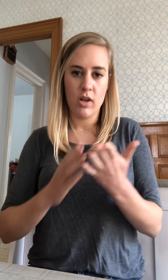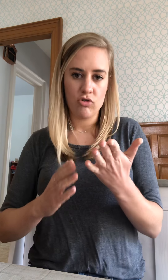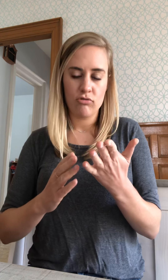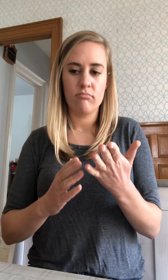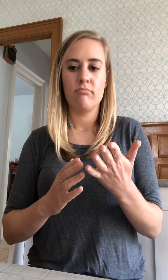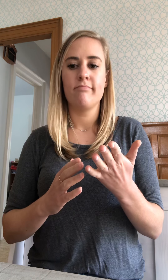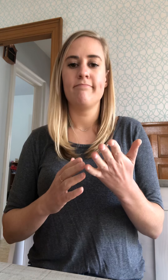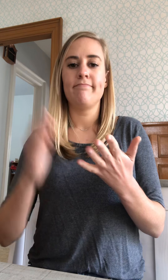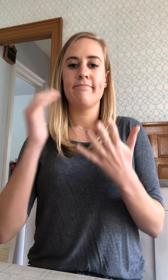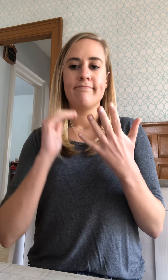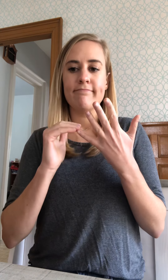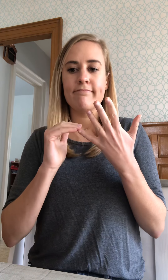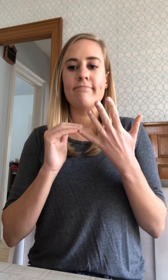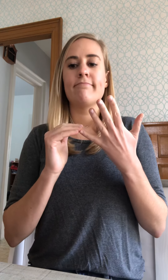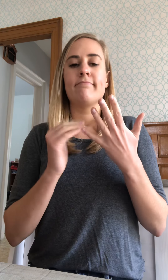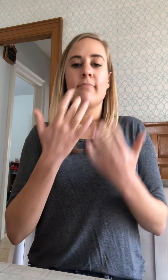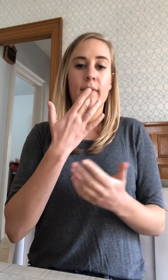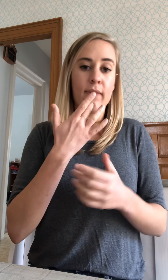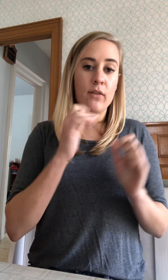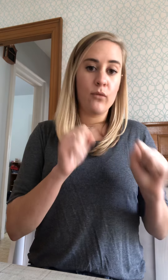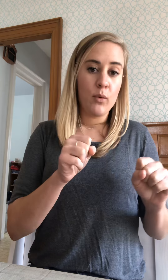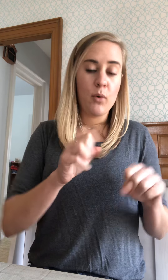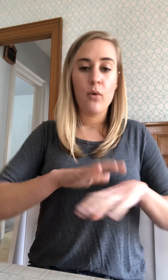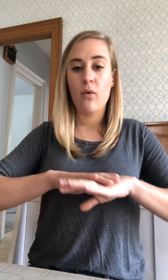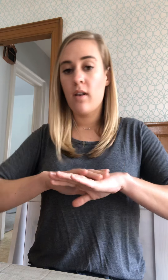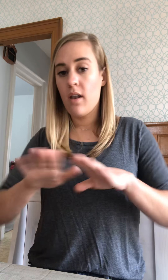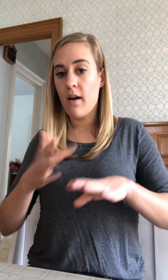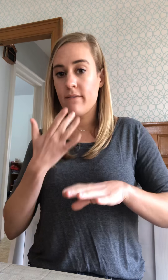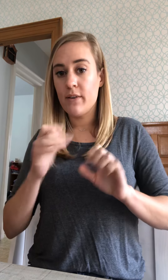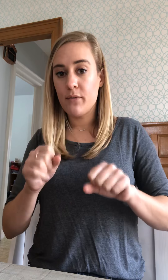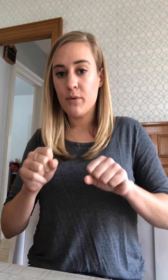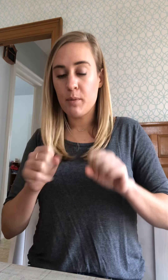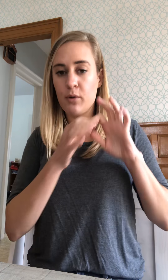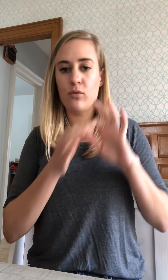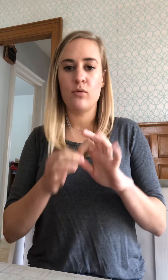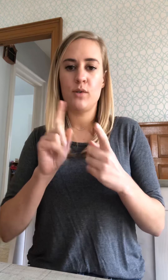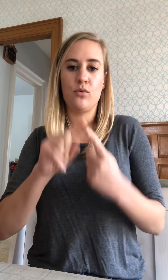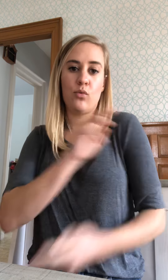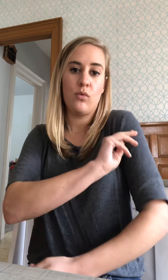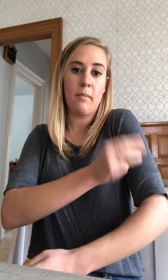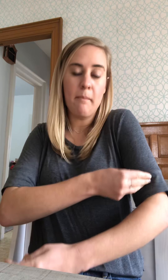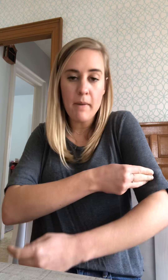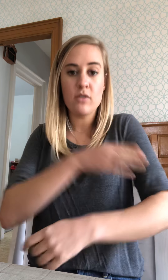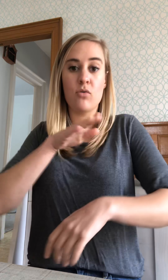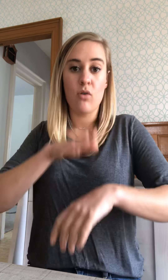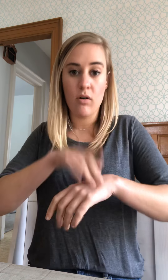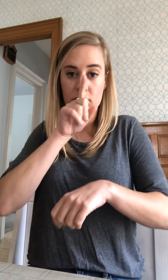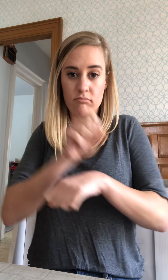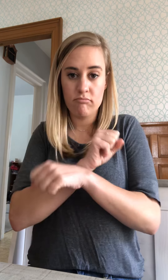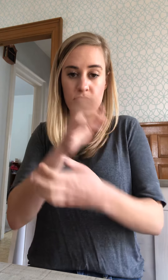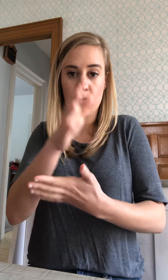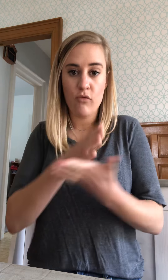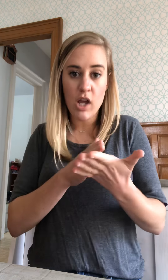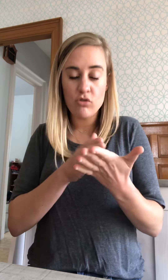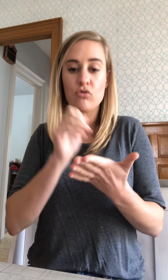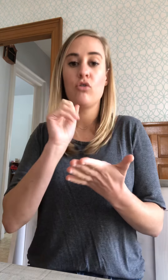and unfavorable fractures relate to the muscle pull on the fracture itself. If the muscle pull tends to put the